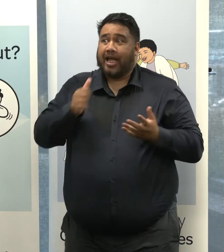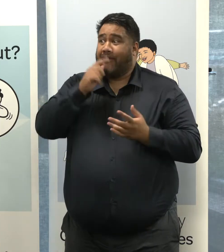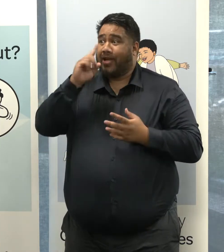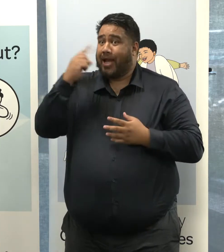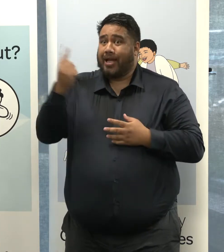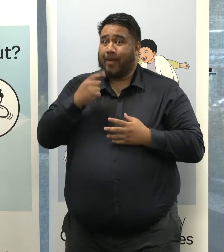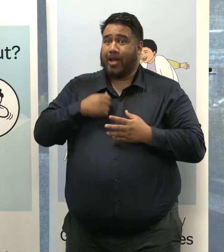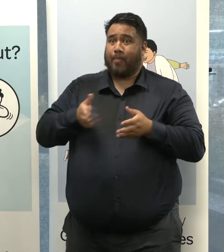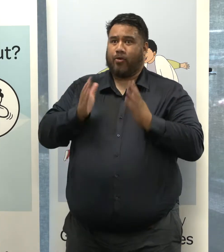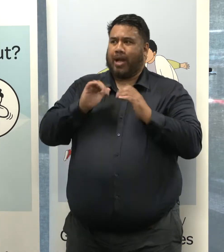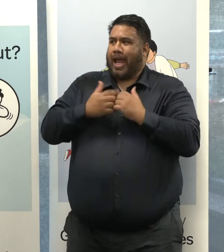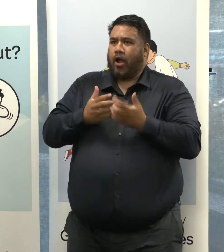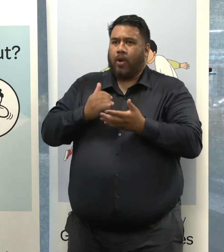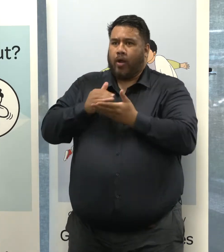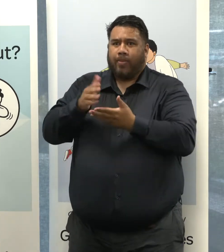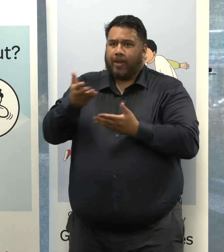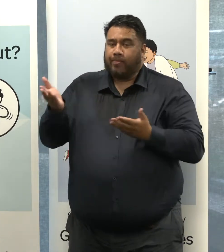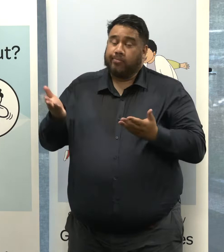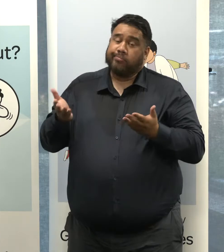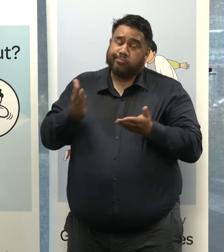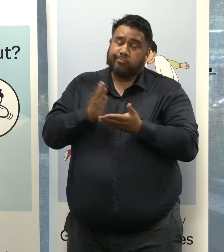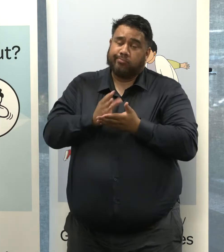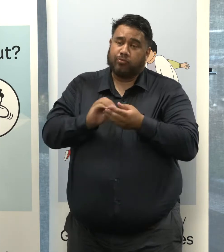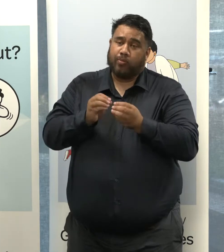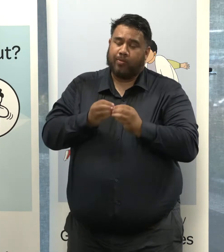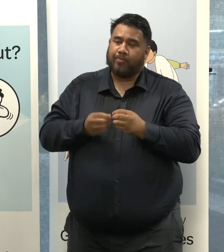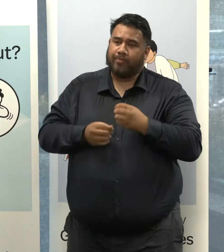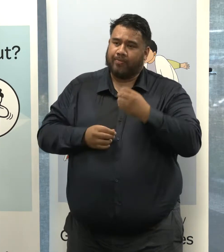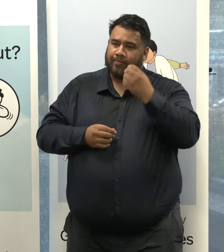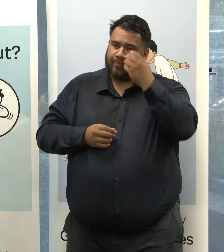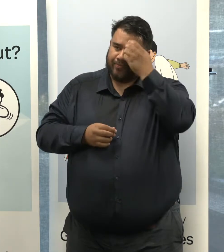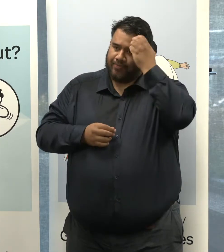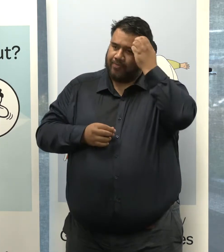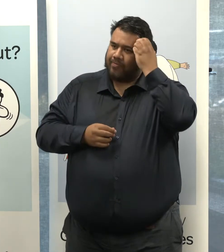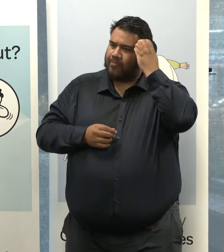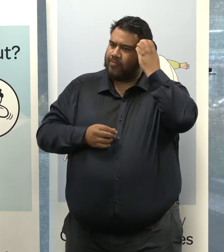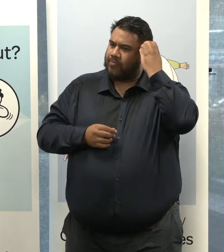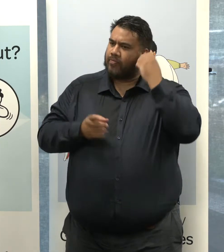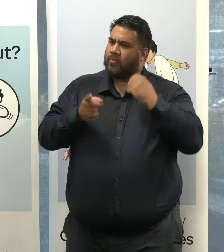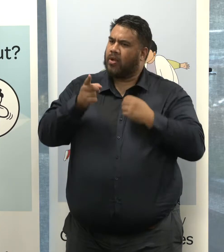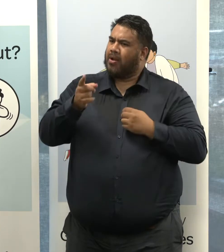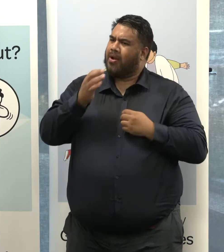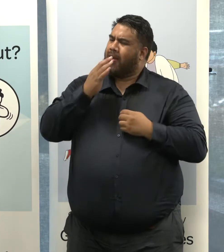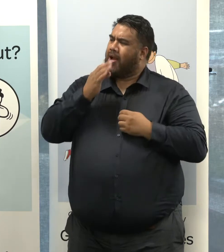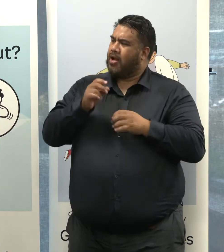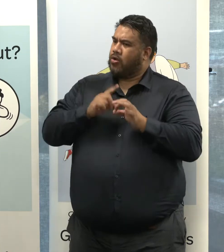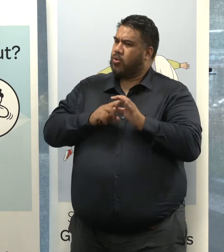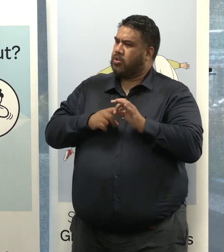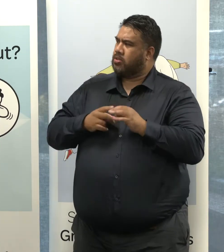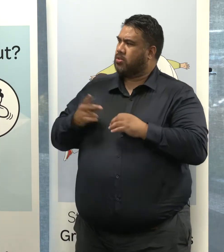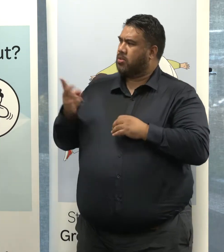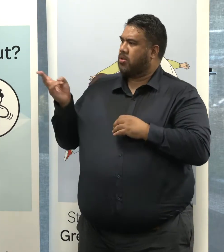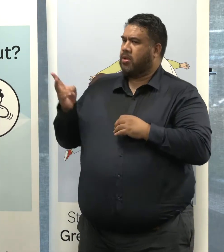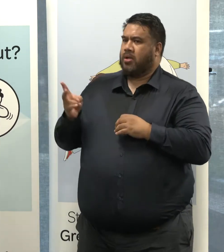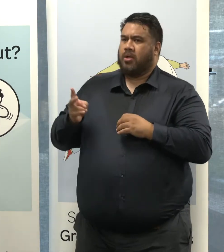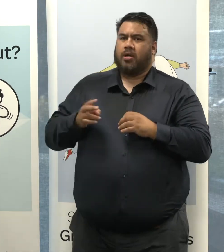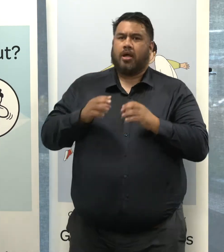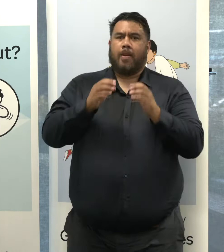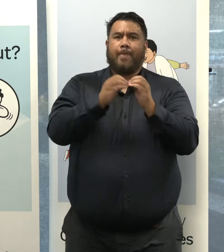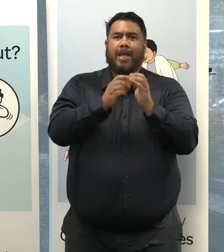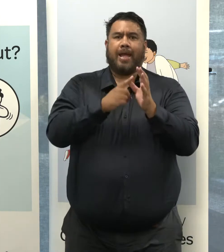into the building? Yeah. For either of you perhaps, is it still correct to refer to the BA2